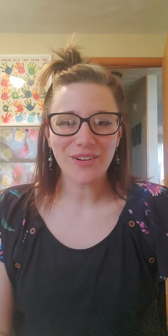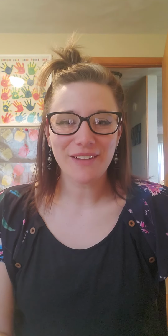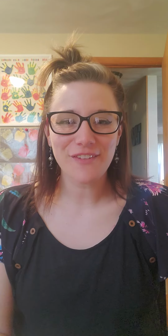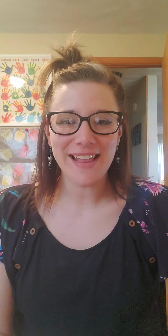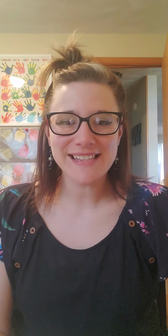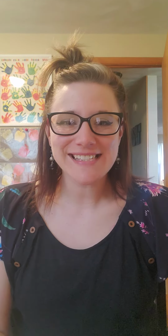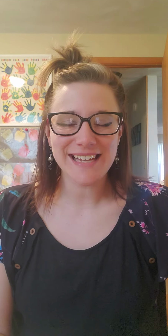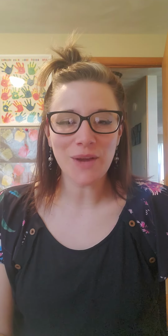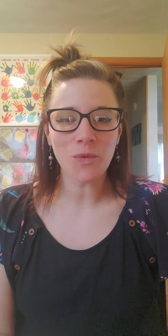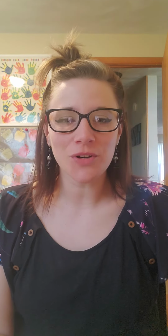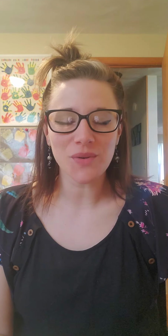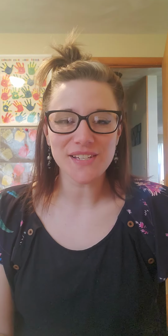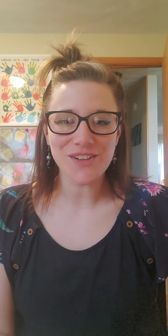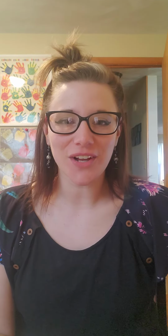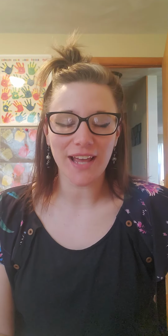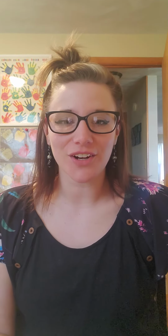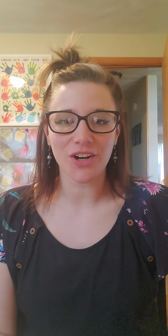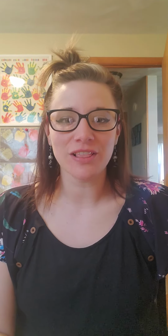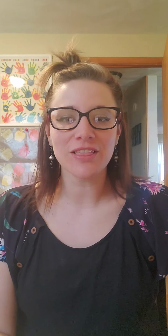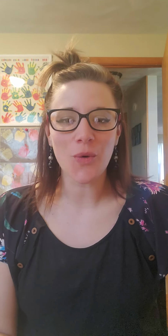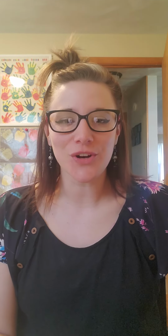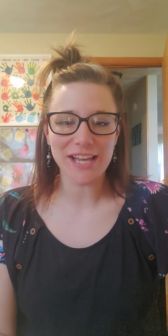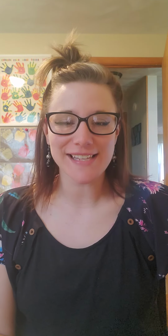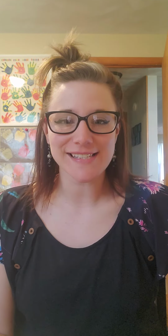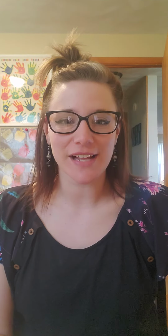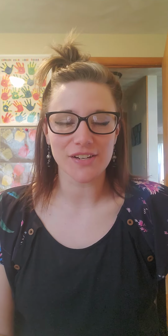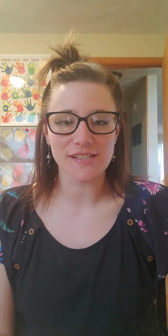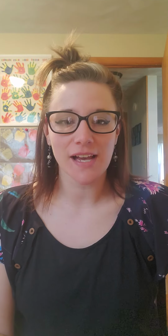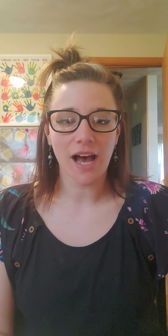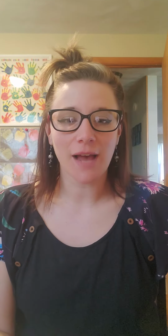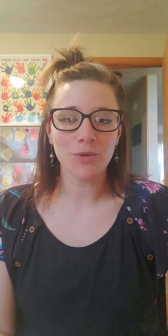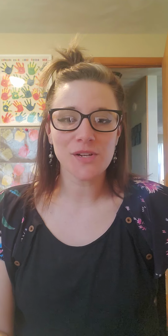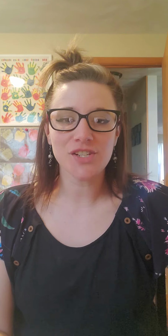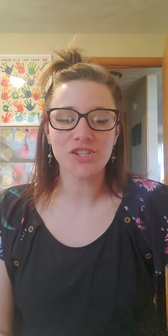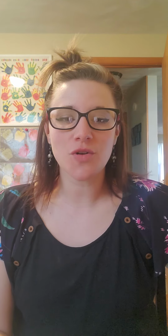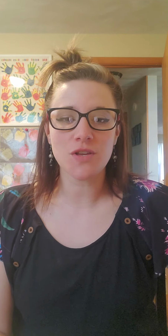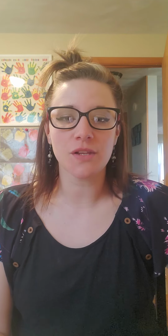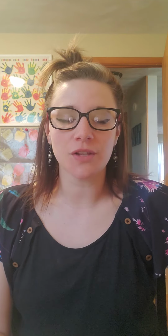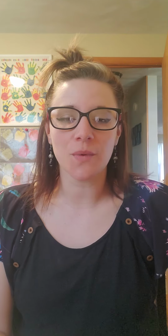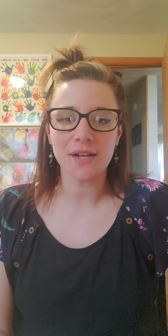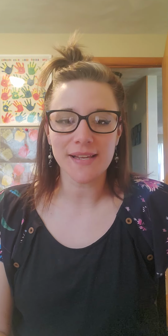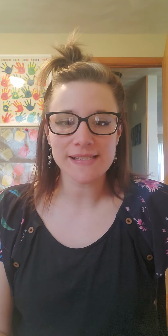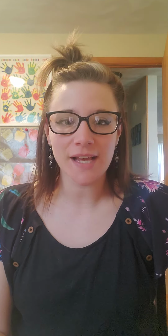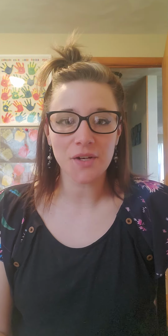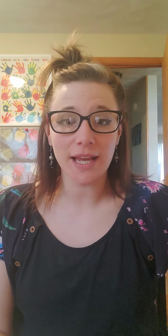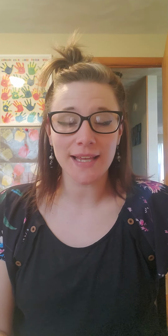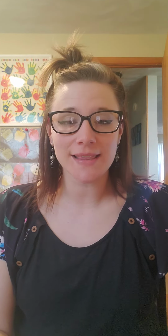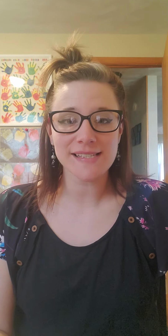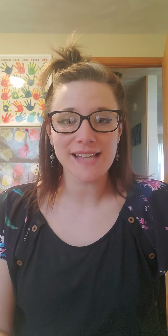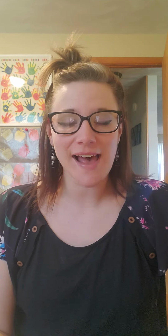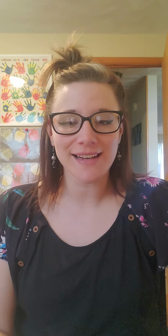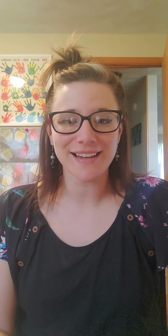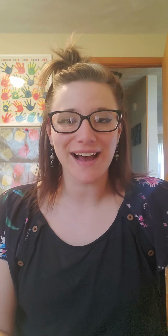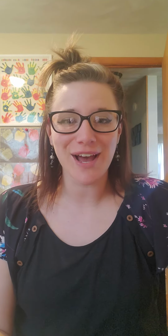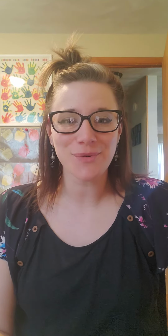All right, friends, today we're going to look at our lowercase letters. I'm going to show you the lowercase letter and the sign, and I want